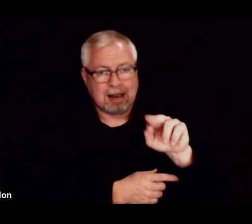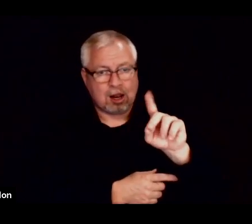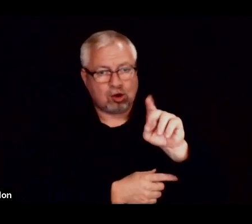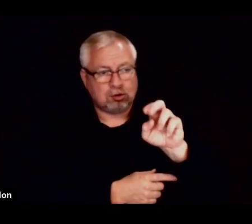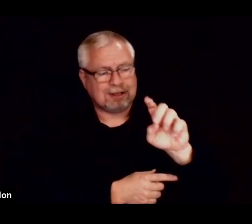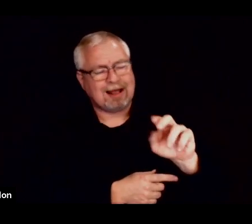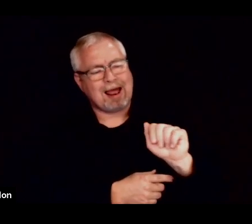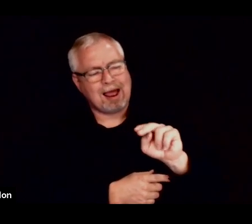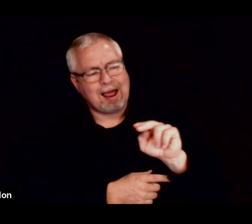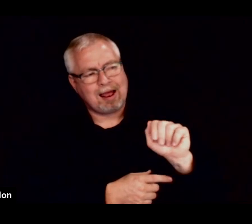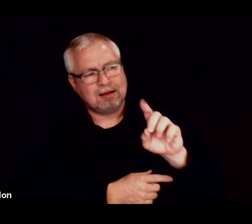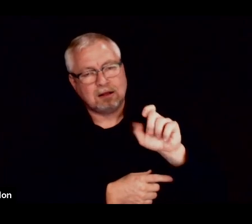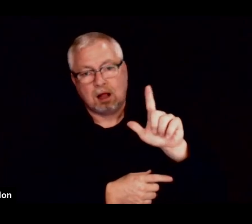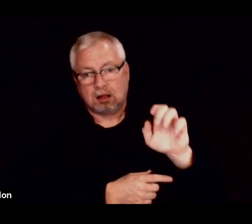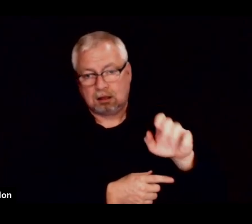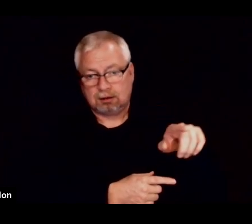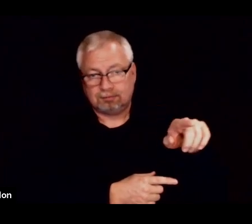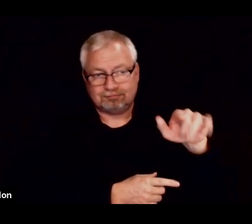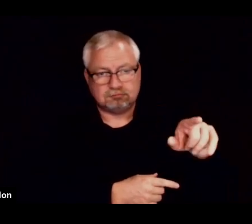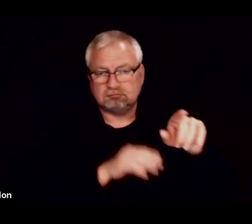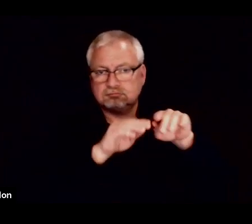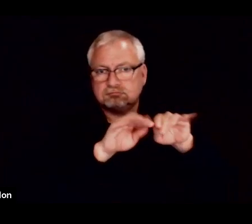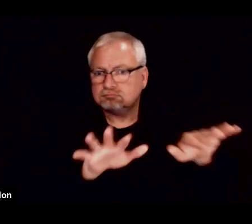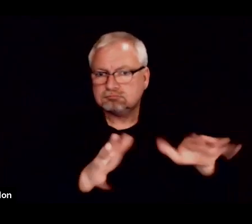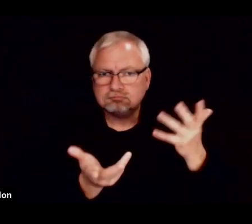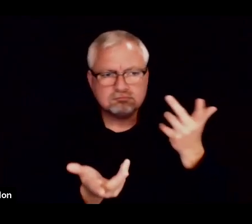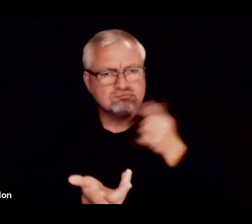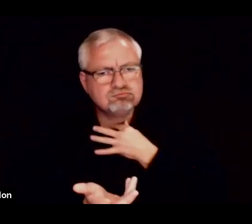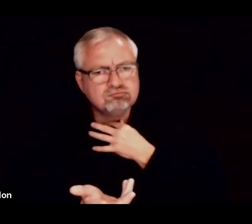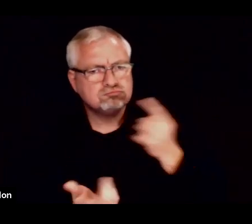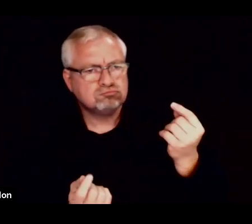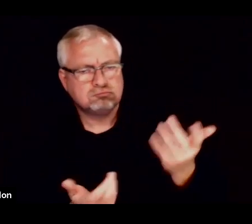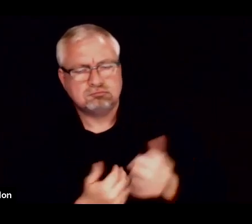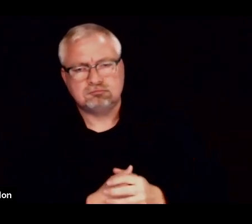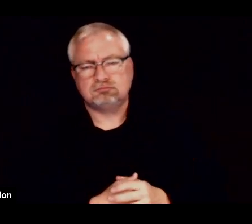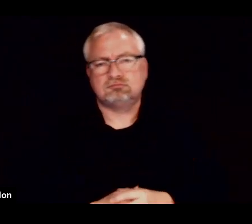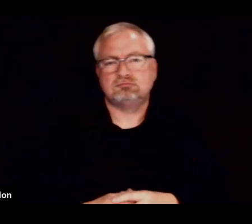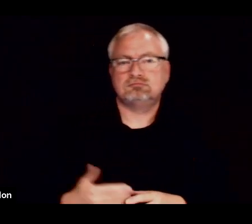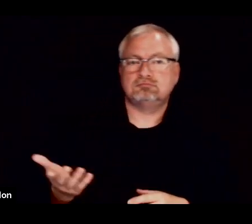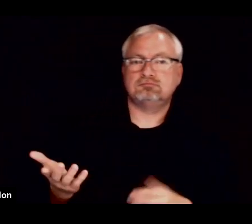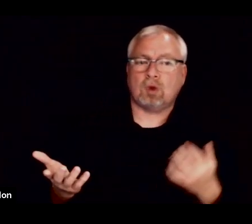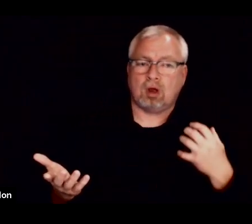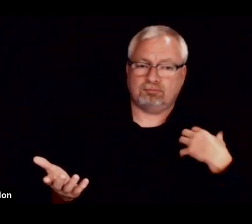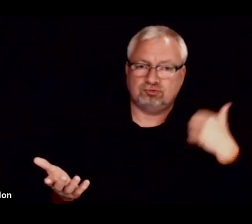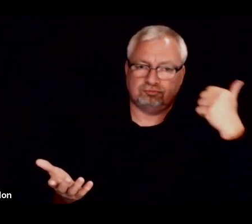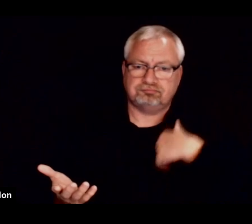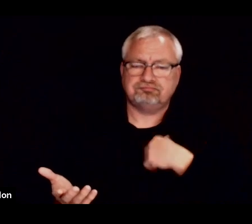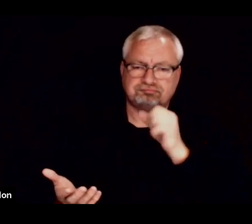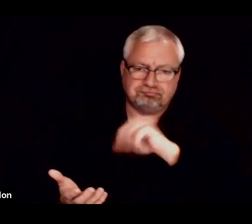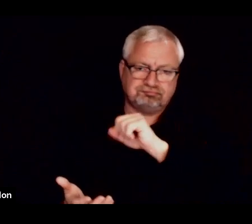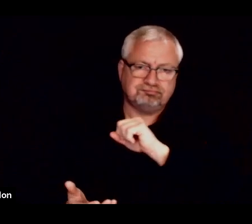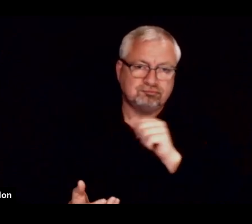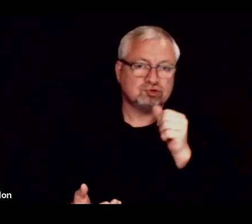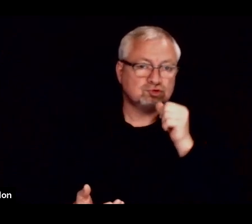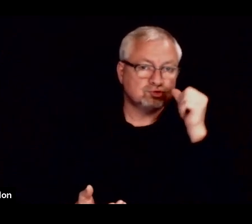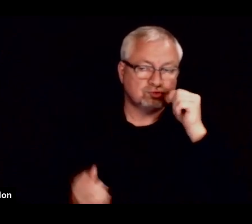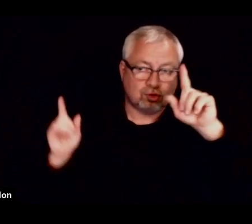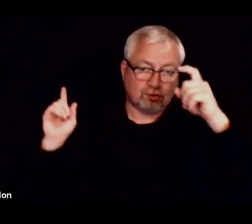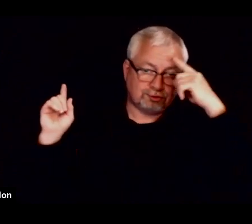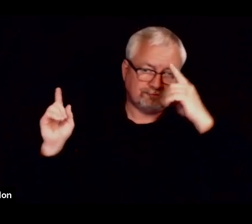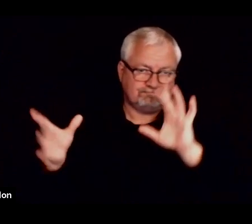Well, certainly, this is Commissioner Malcolm. As we discussed yesterday, as I think the governor has reinforced many a time, that